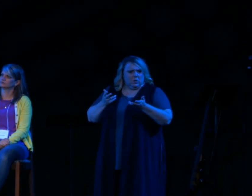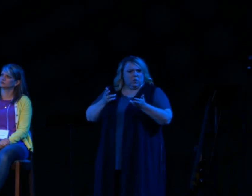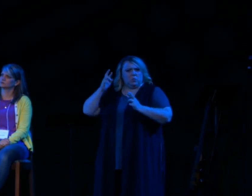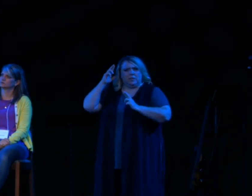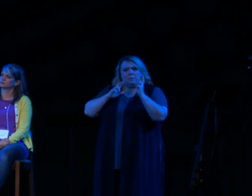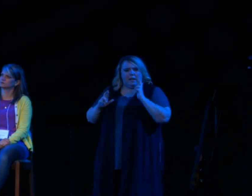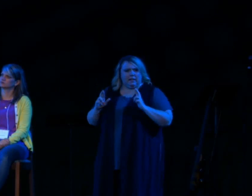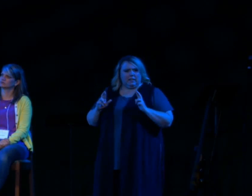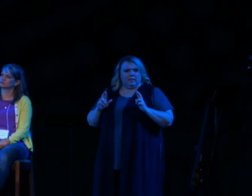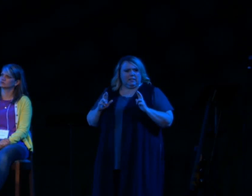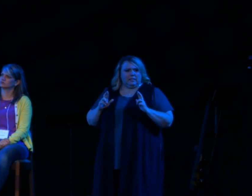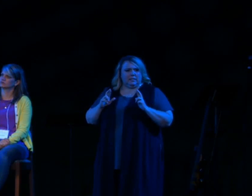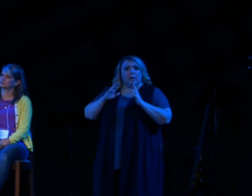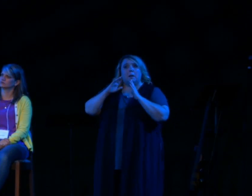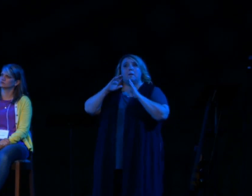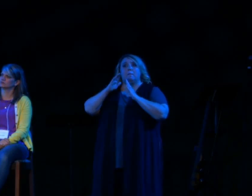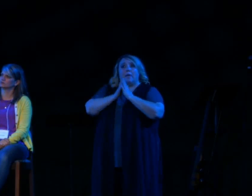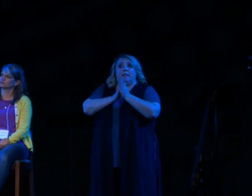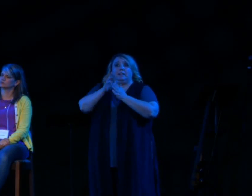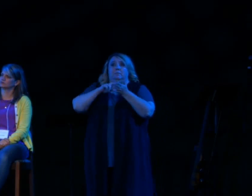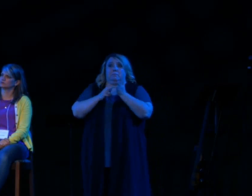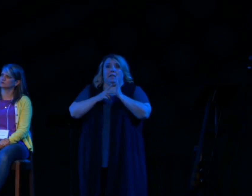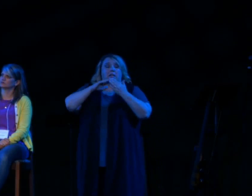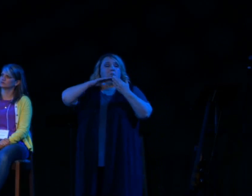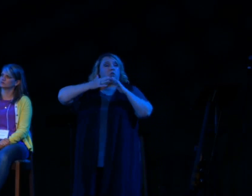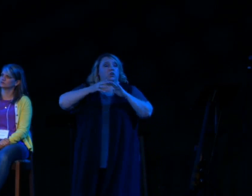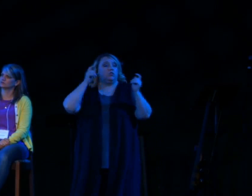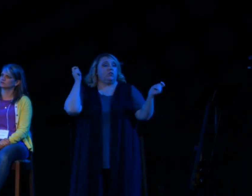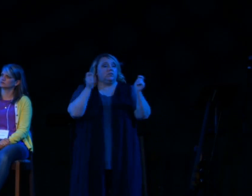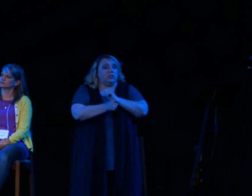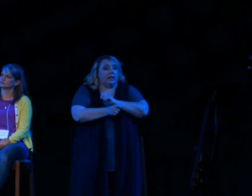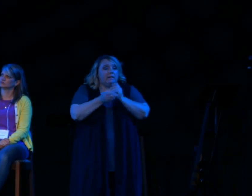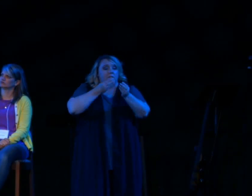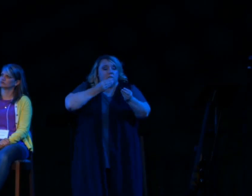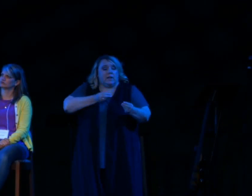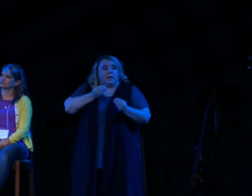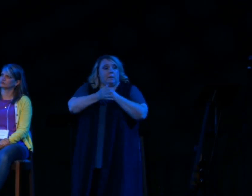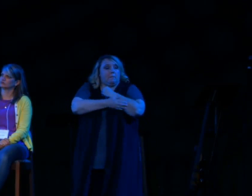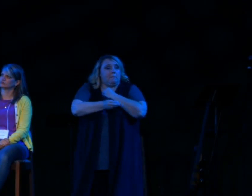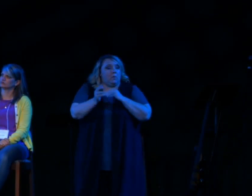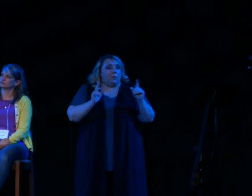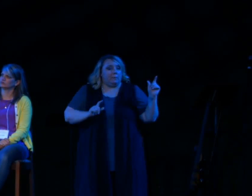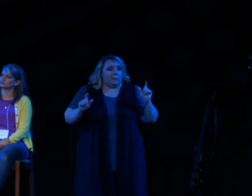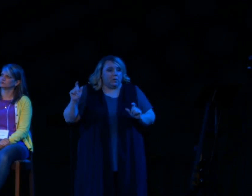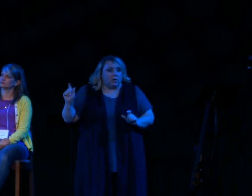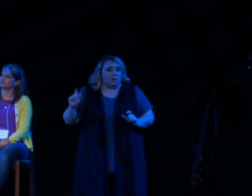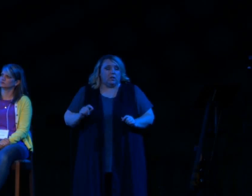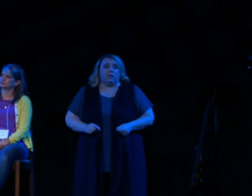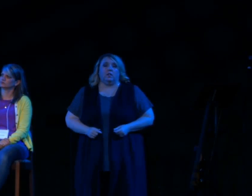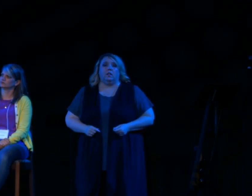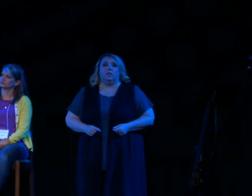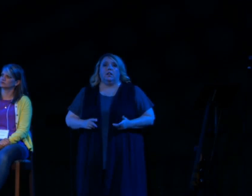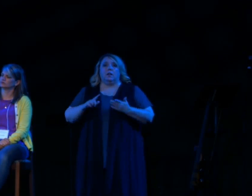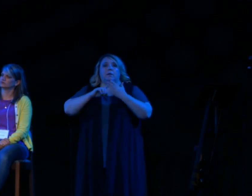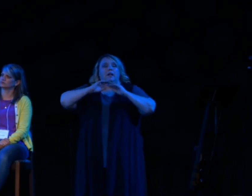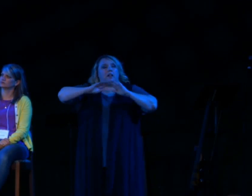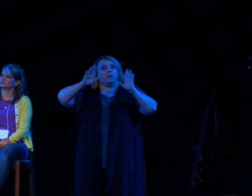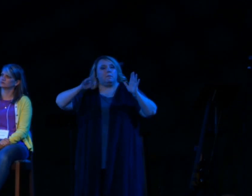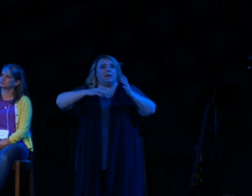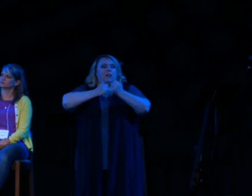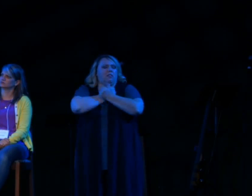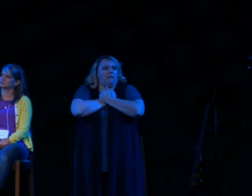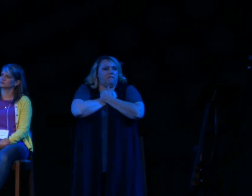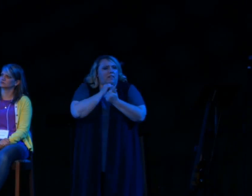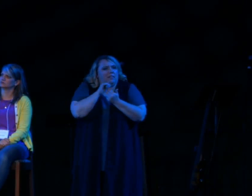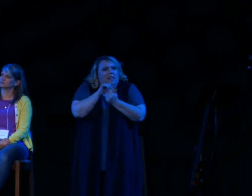See, Methodism to me was community transformation. Methodism to me was feeding the poor and being a lighthouse and being a love imperative.